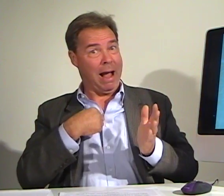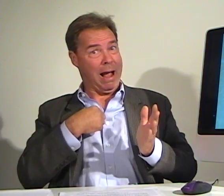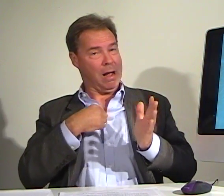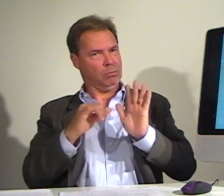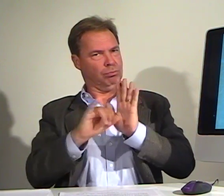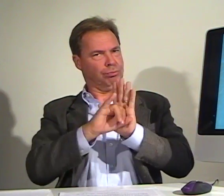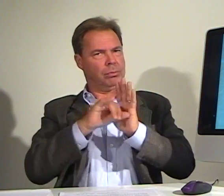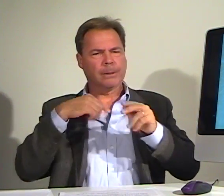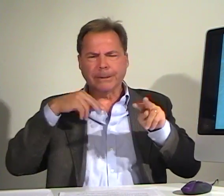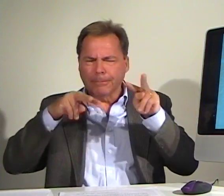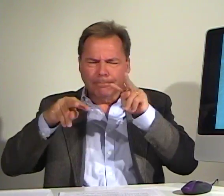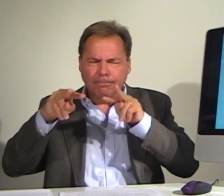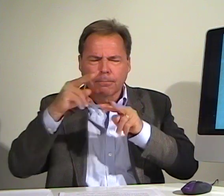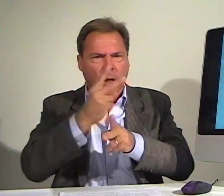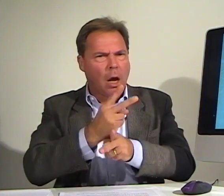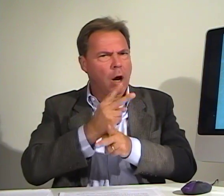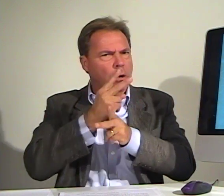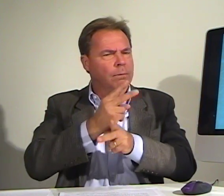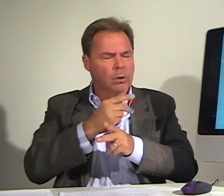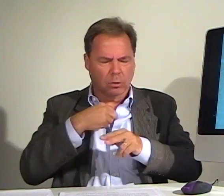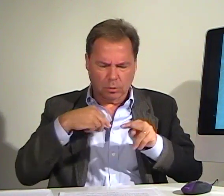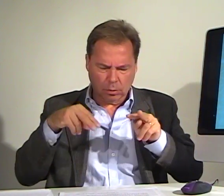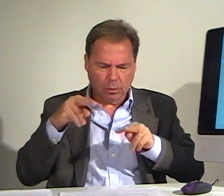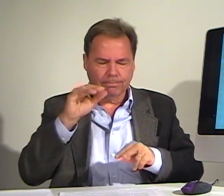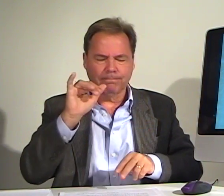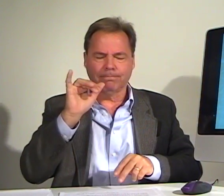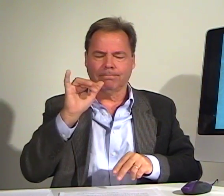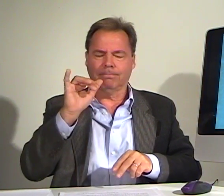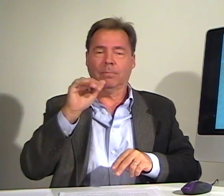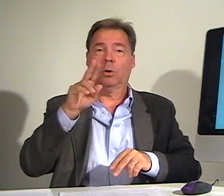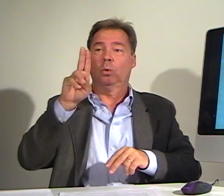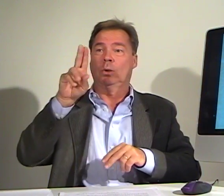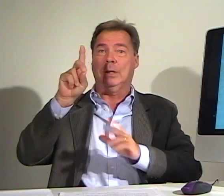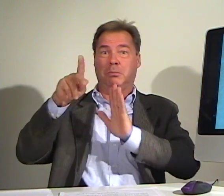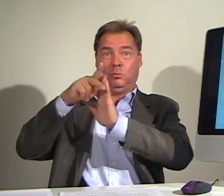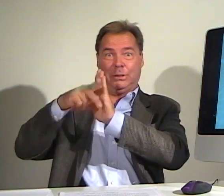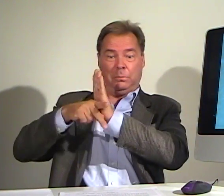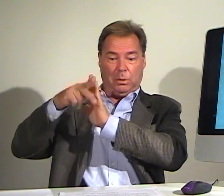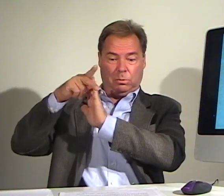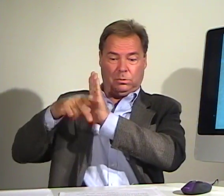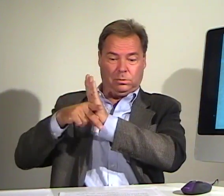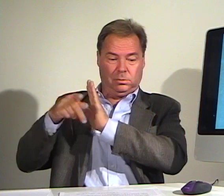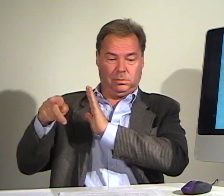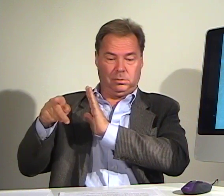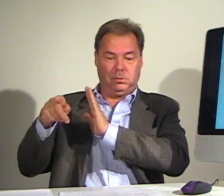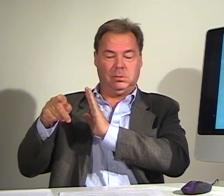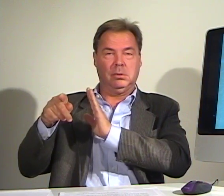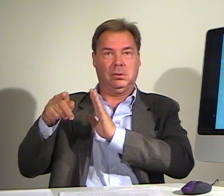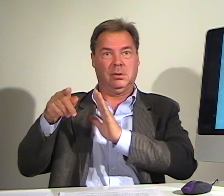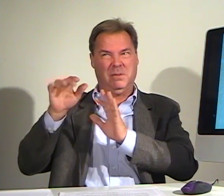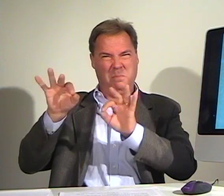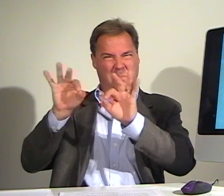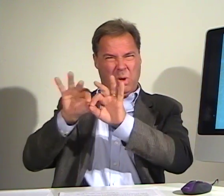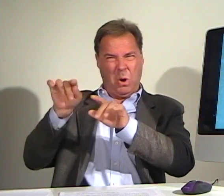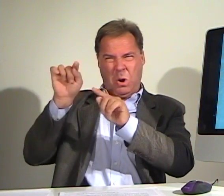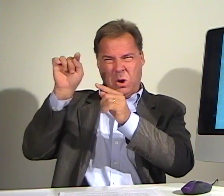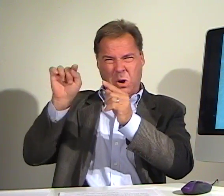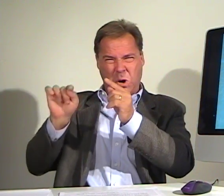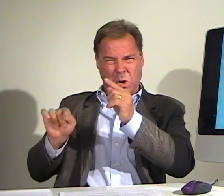So here we have a weakness associated with universal design. So the universal design